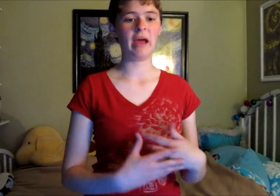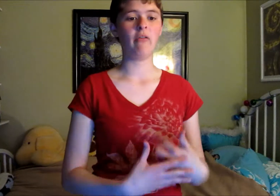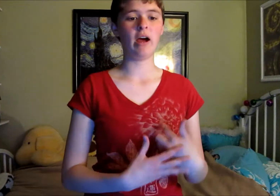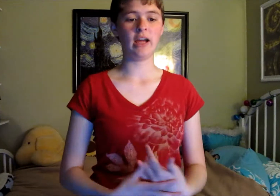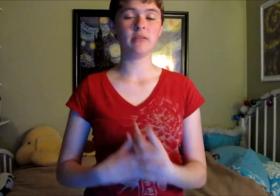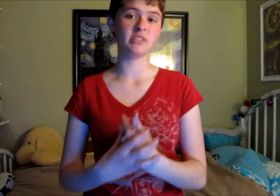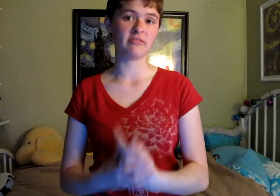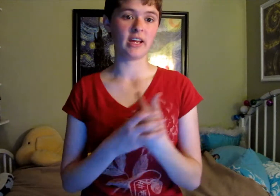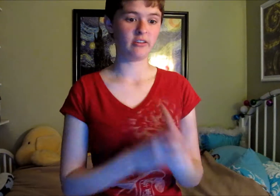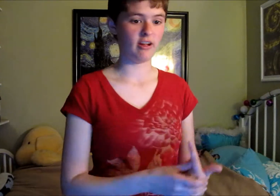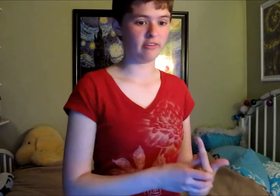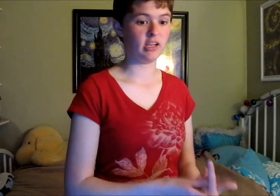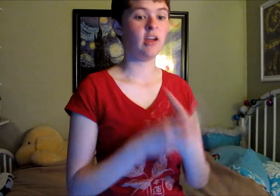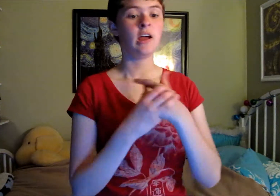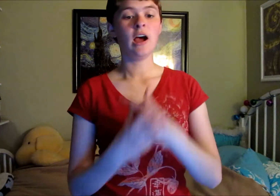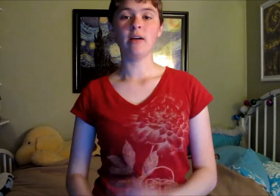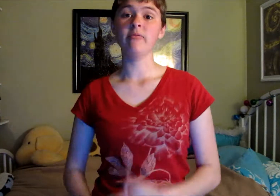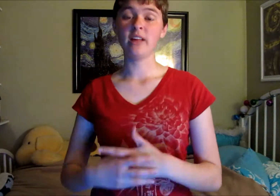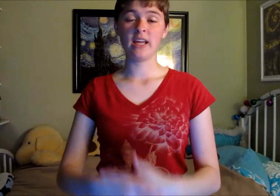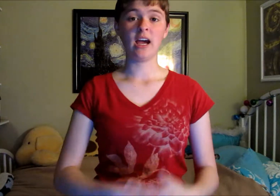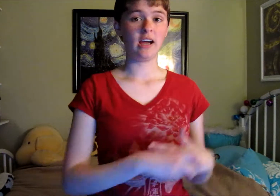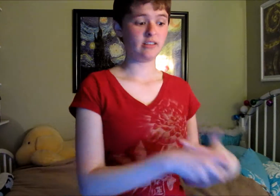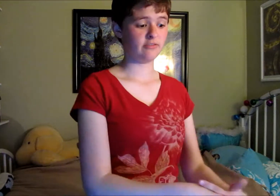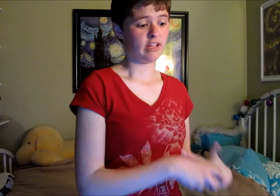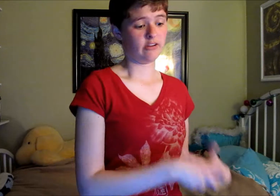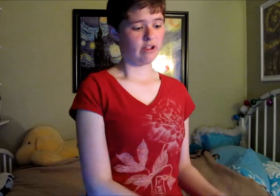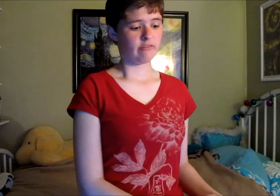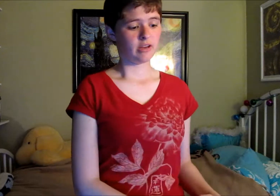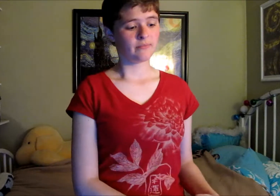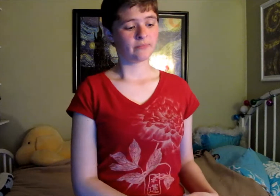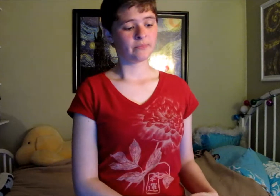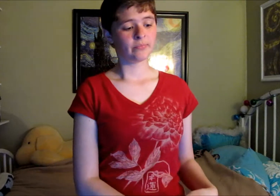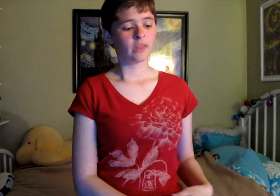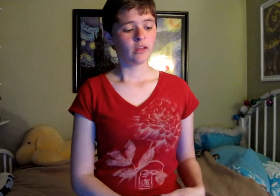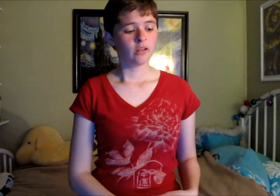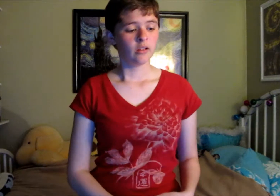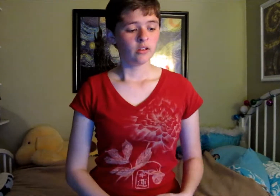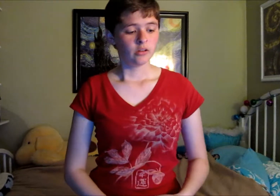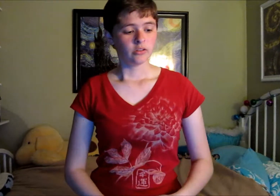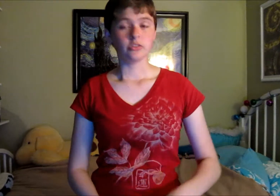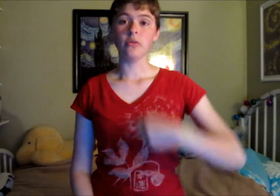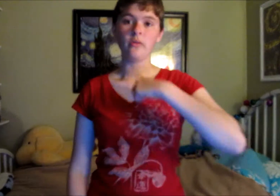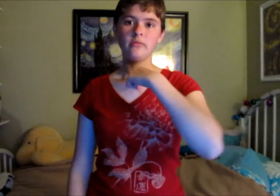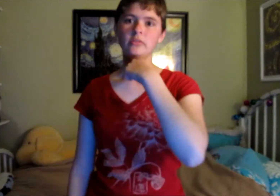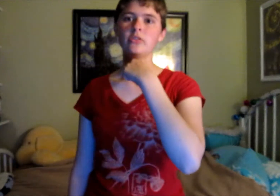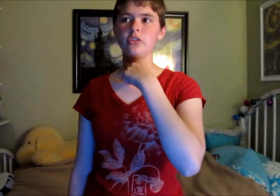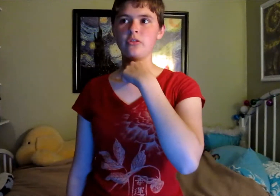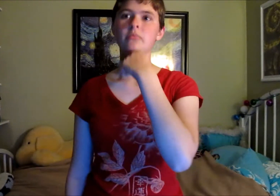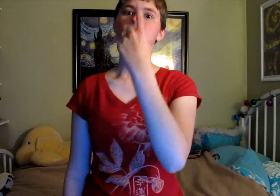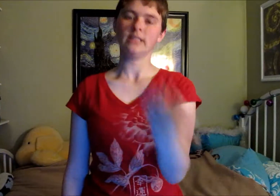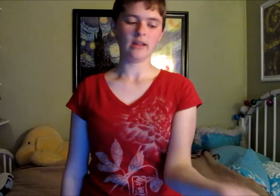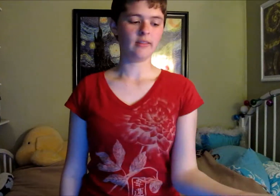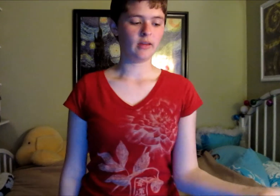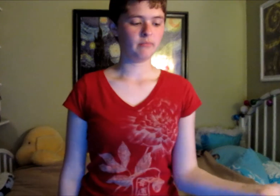how I am defying gravity. I'm flying high, defying gravity. So you just do tell them